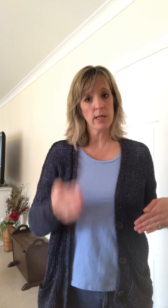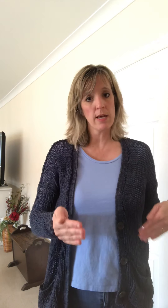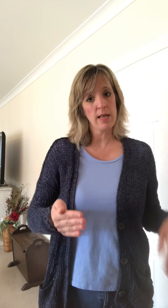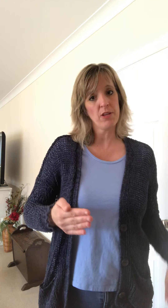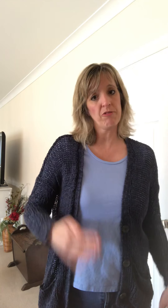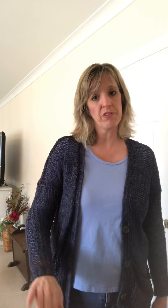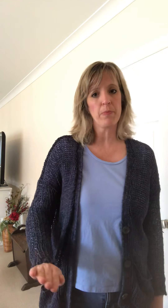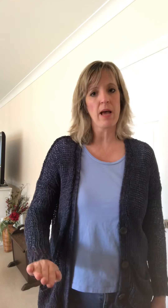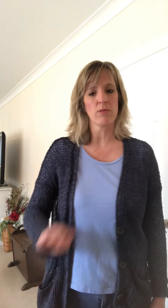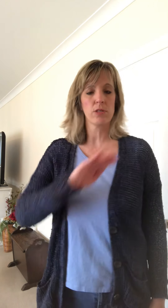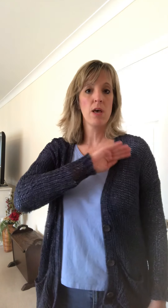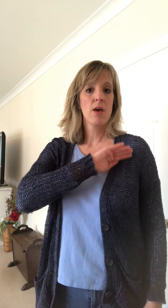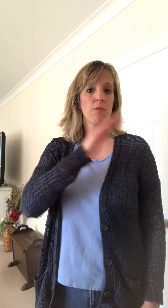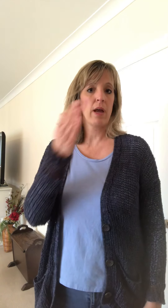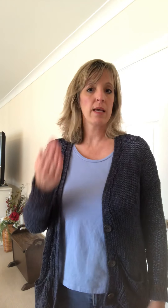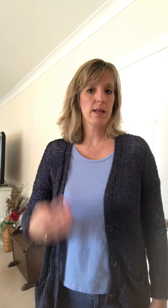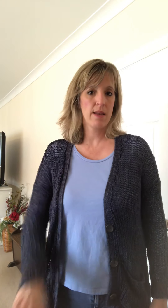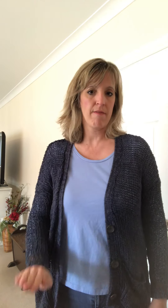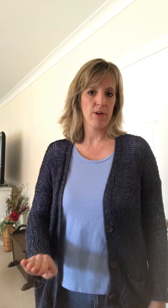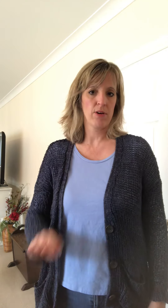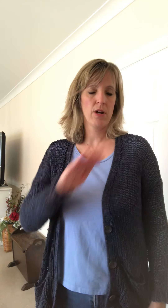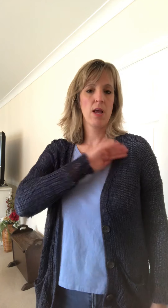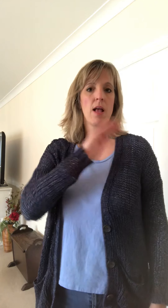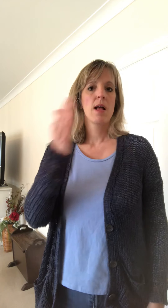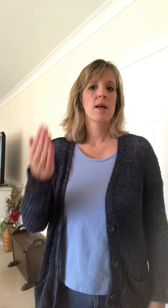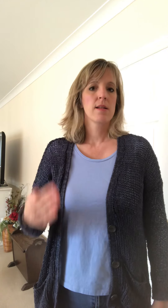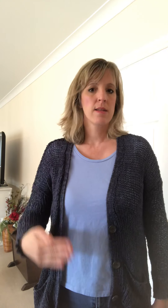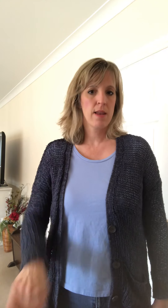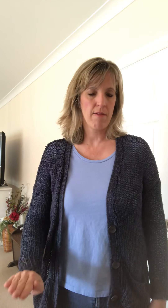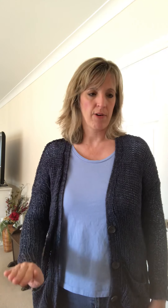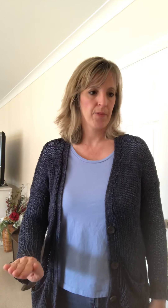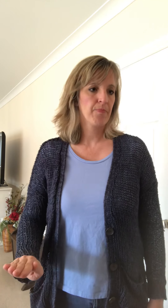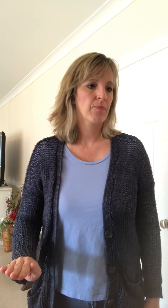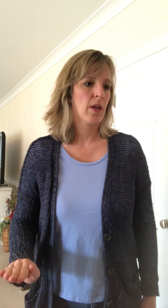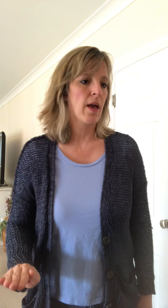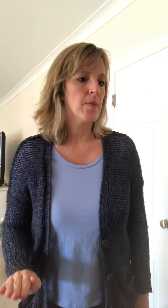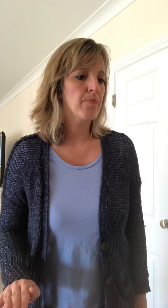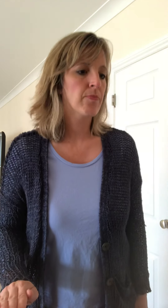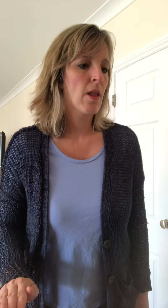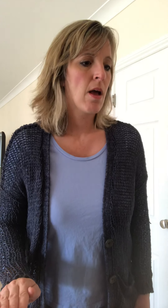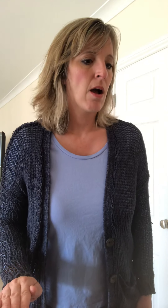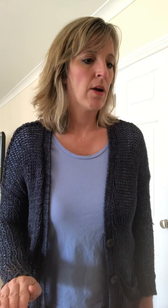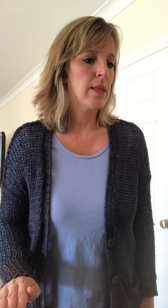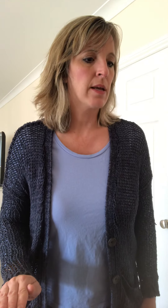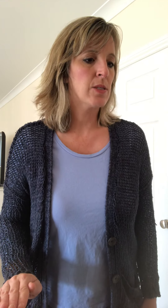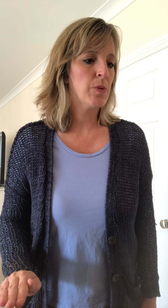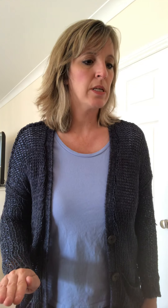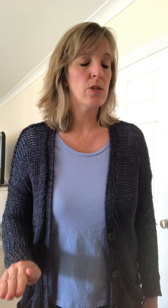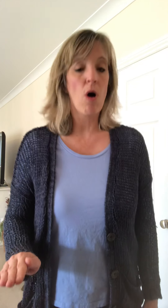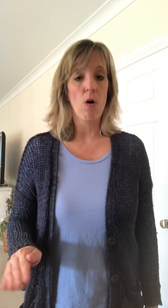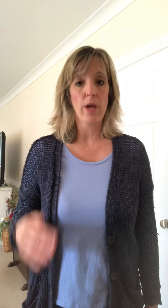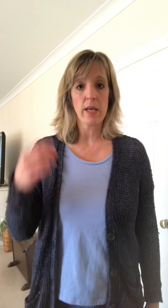and then you flip it out, right? Never, never, okay? All right, the next one is